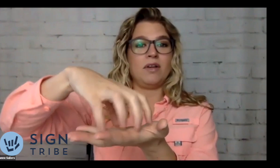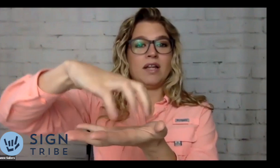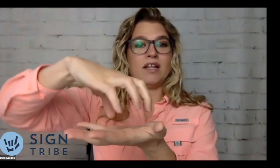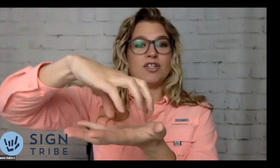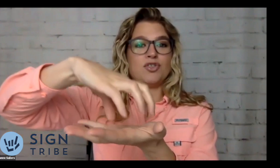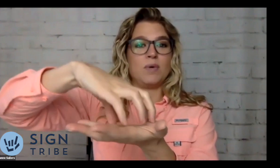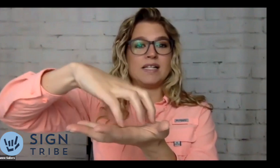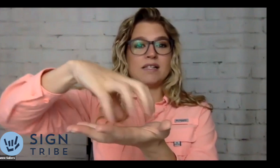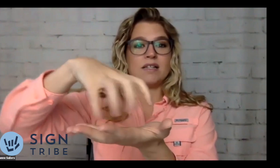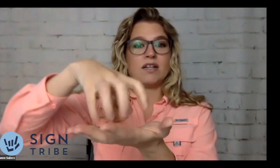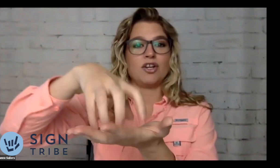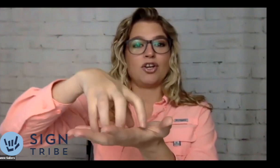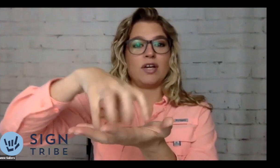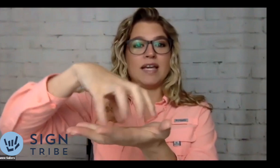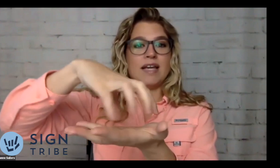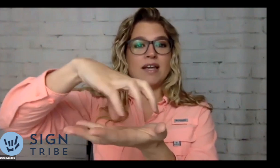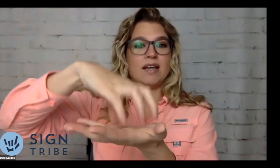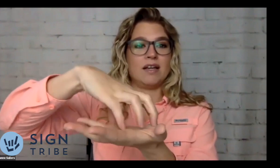then twist. Cookie.